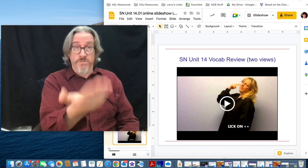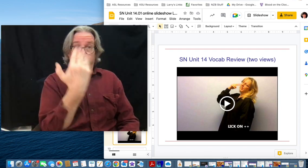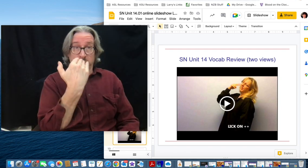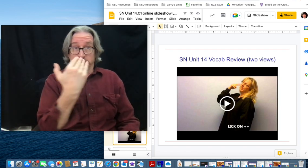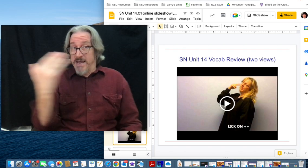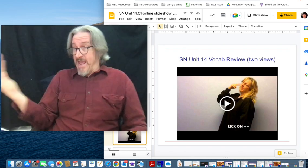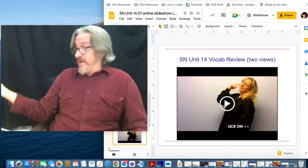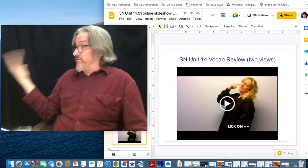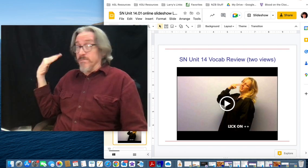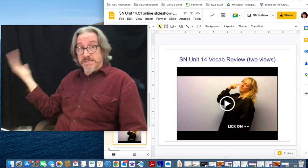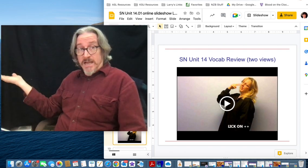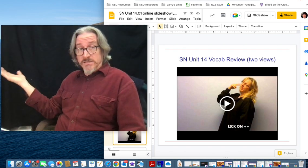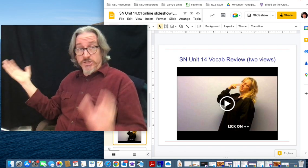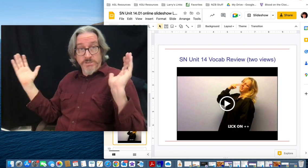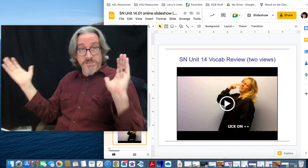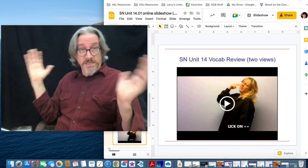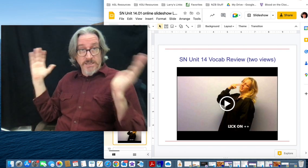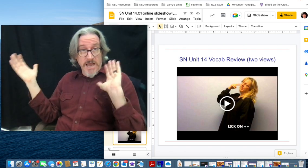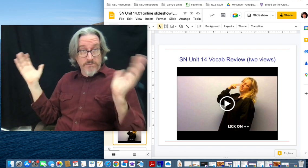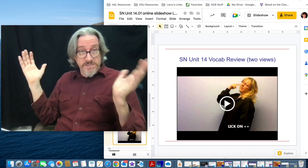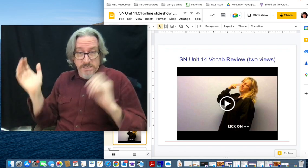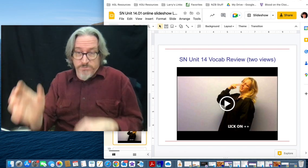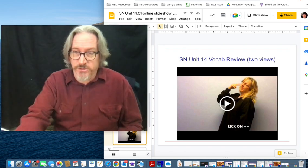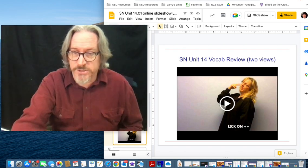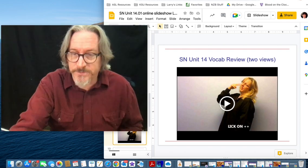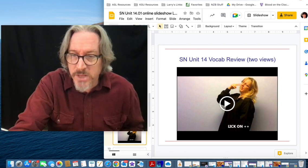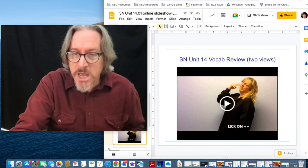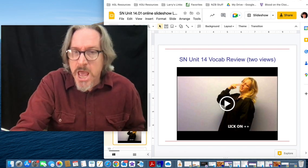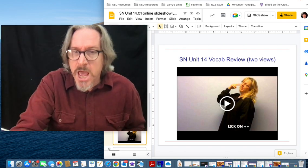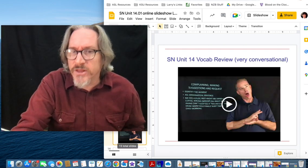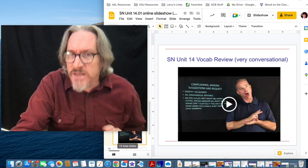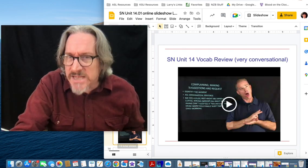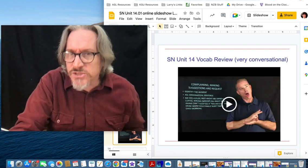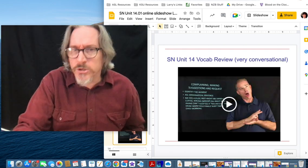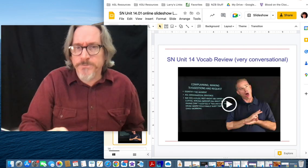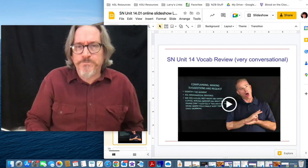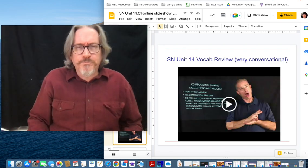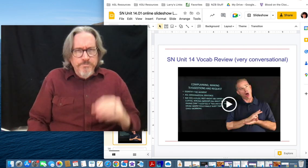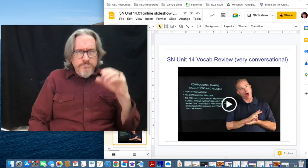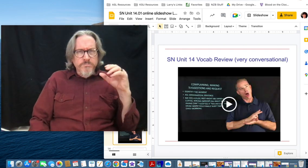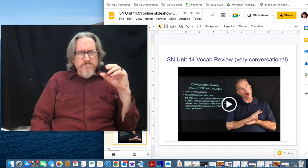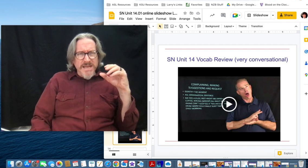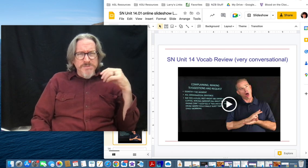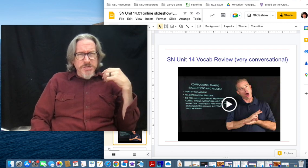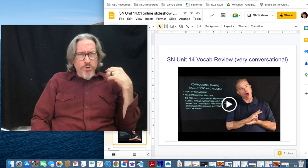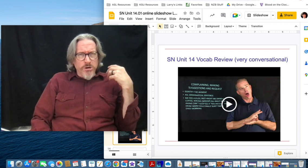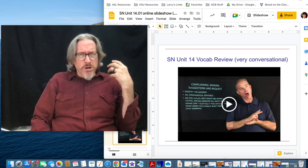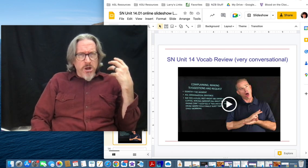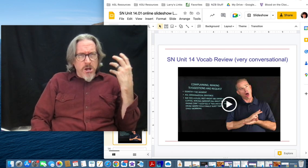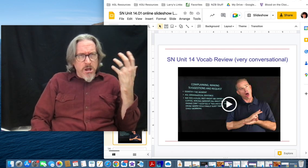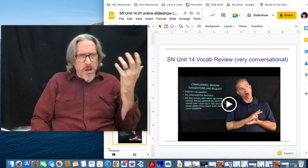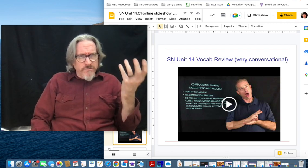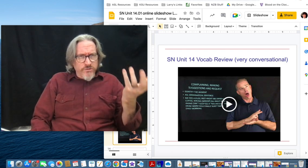from the front and from the side. So you can see how the sign is produced. And the last one is much